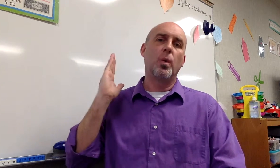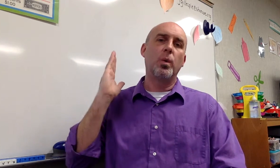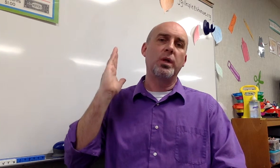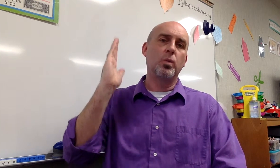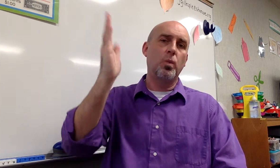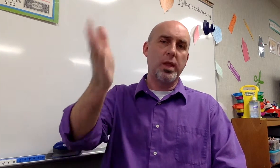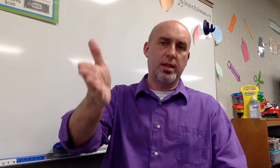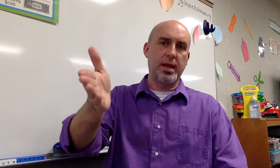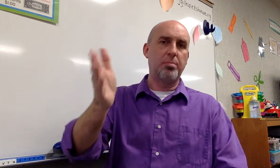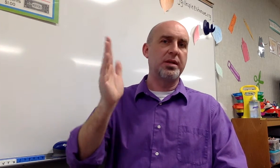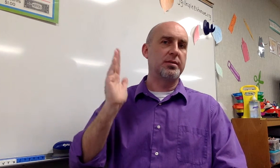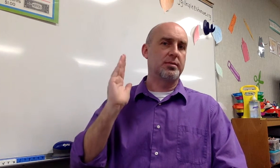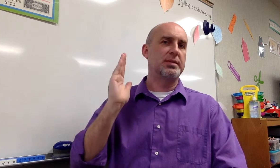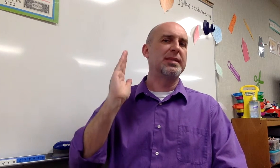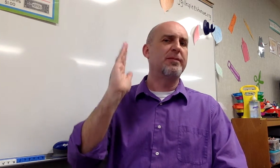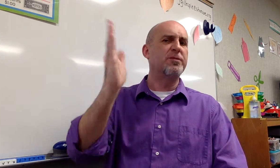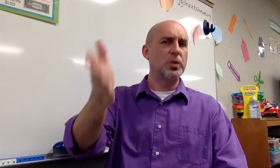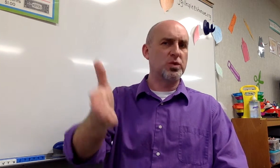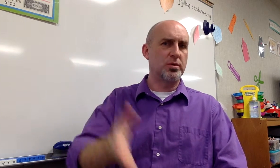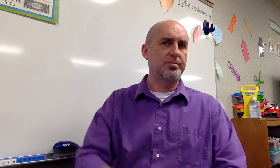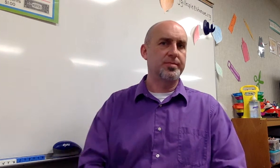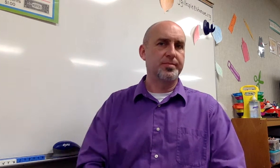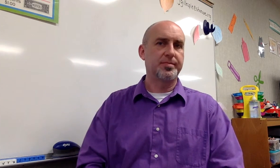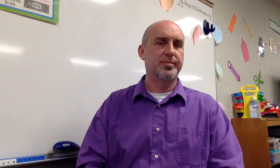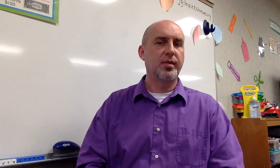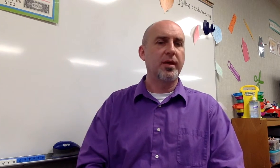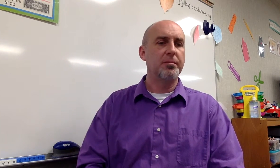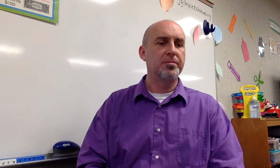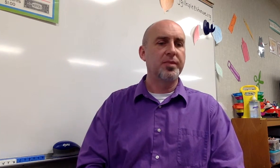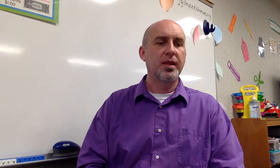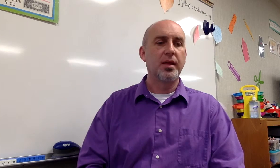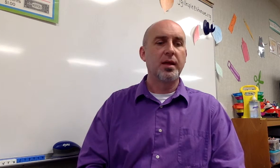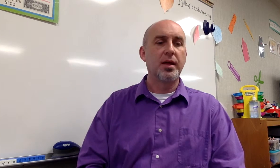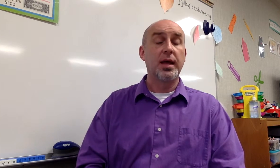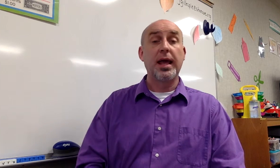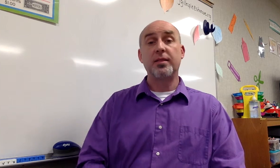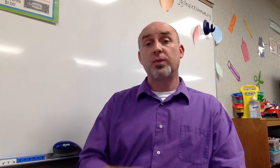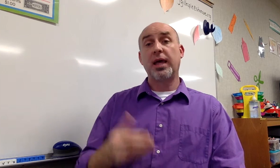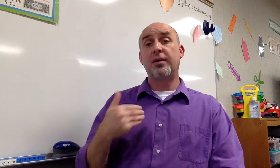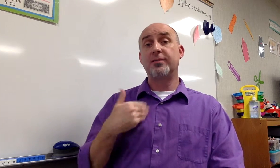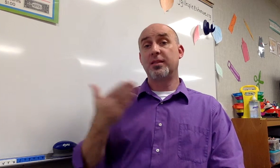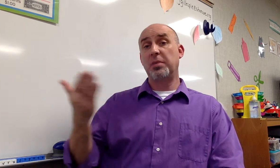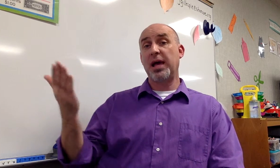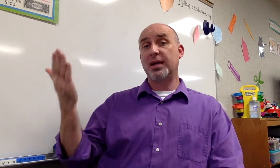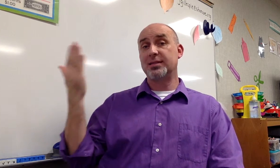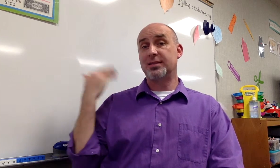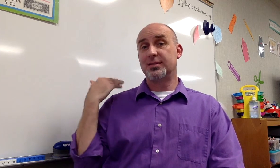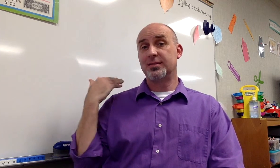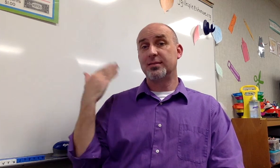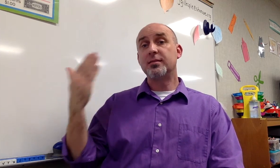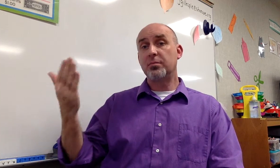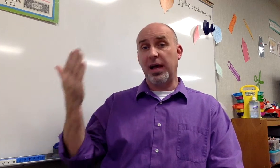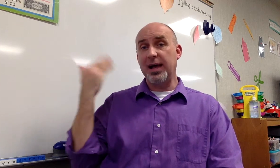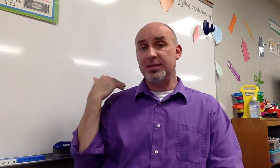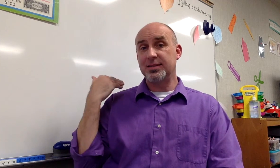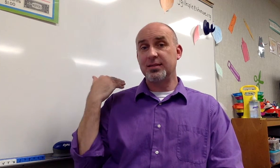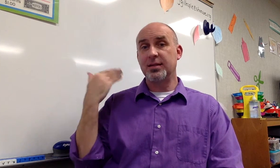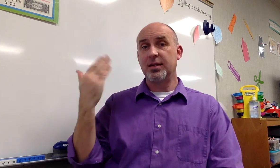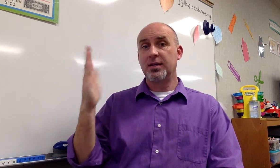it will happen in the future. Okay. And then we have the past. The past.